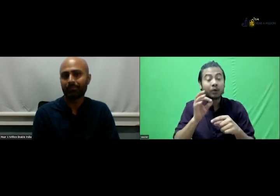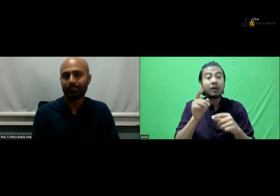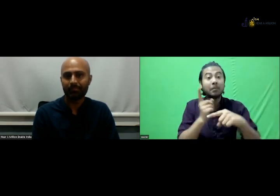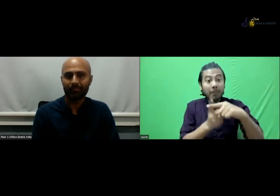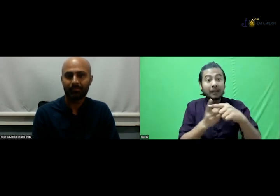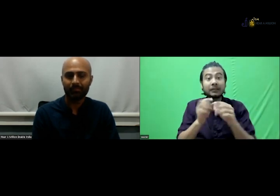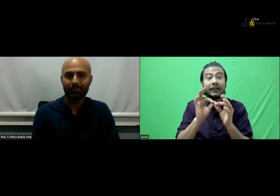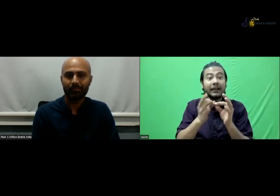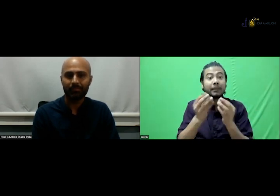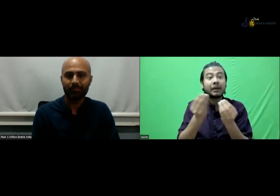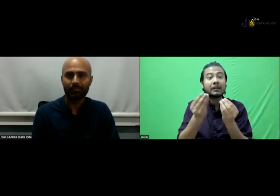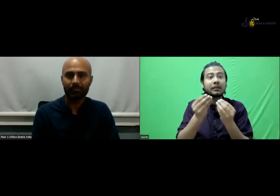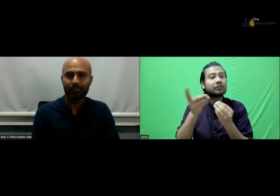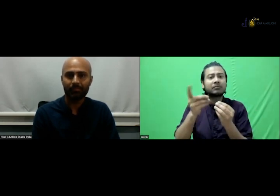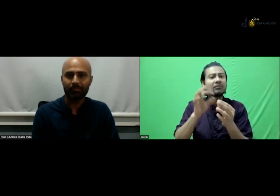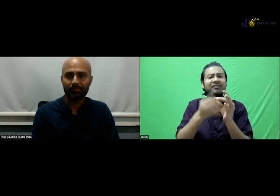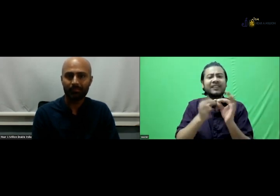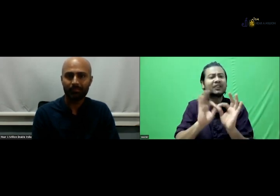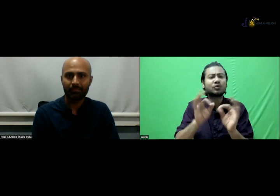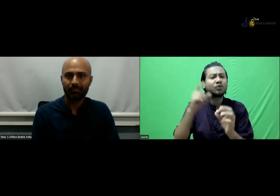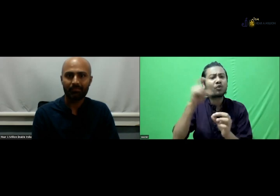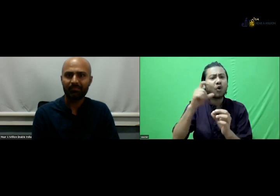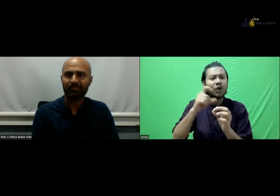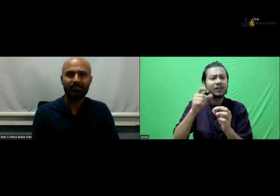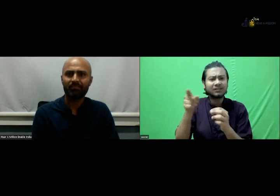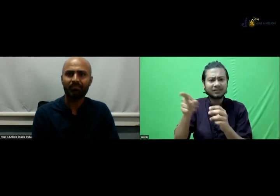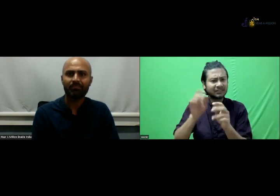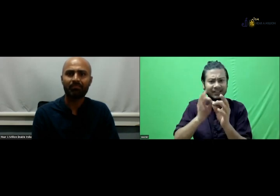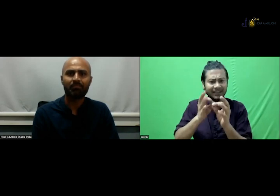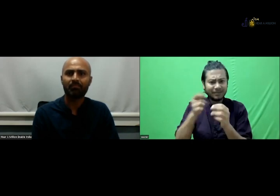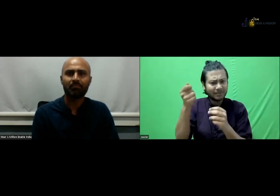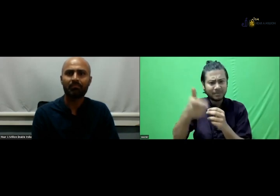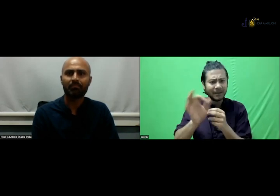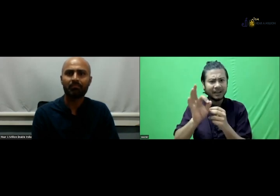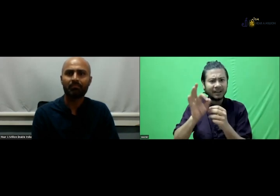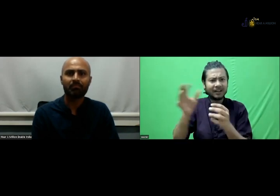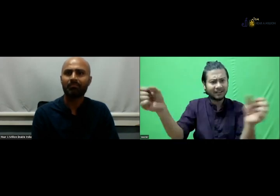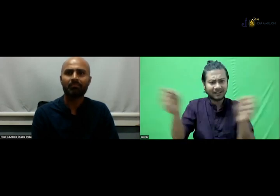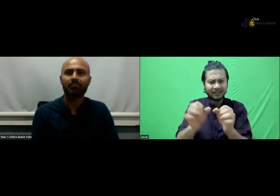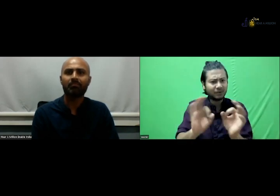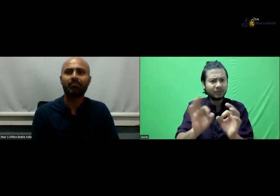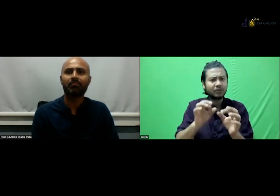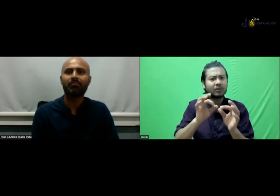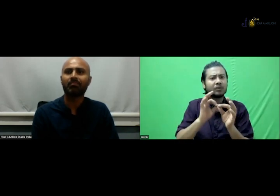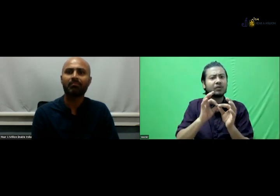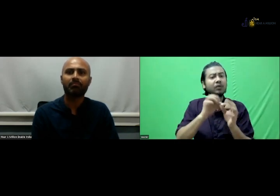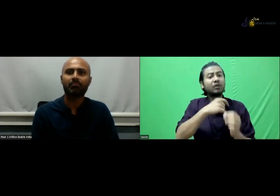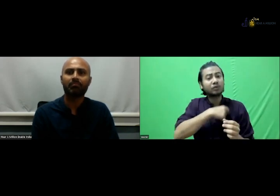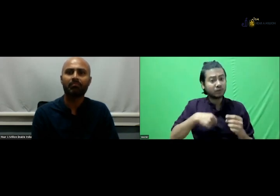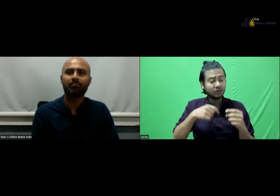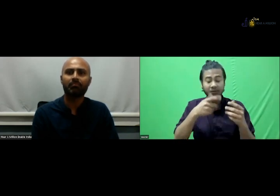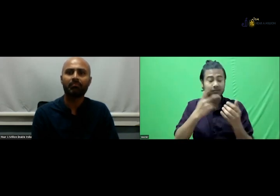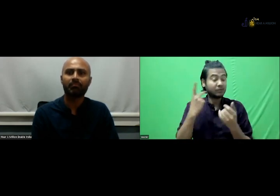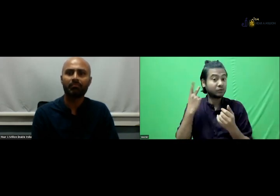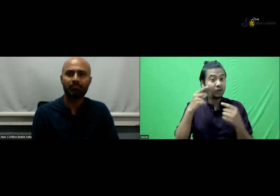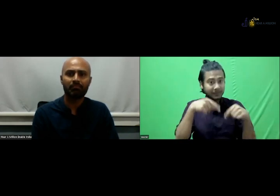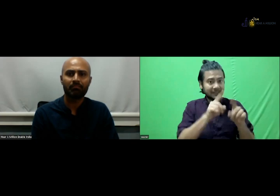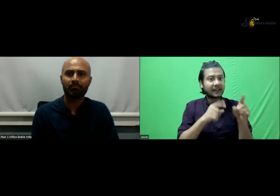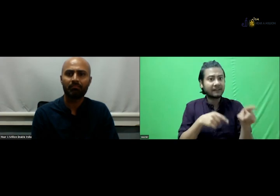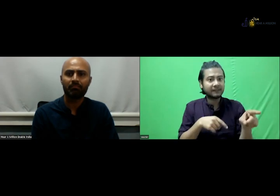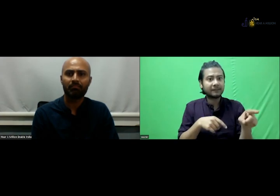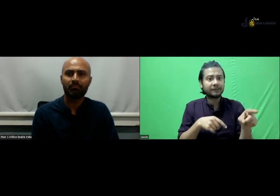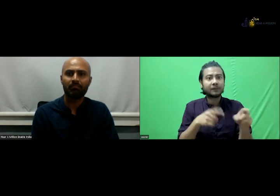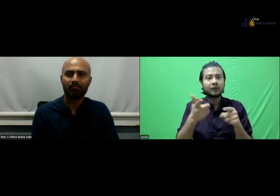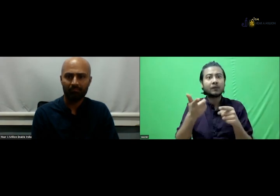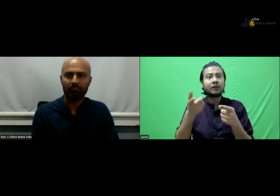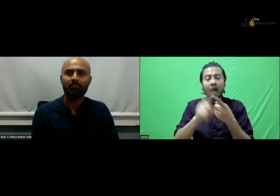also she involved in with the deaf people as well, with the interpreter. So there is no fixed interpreter in the college, and interpreter was